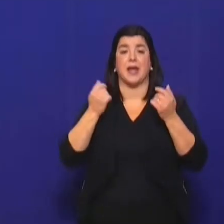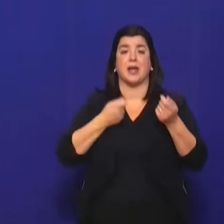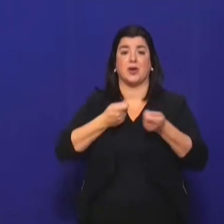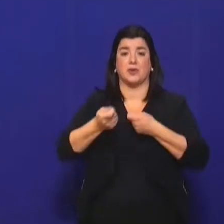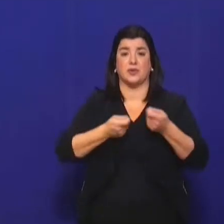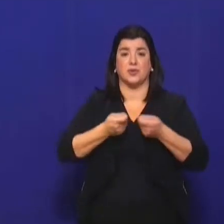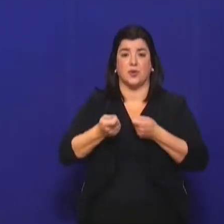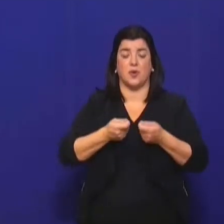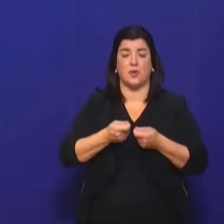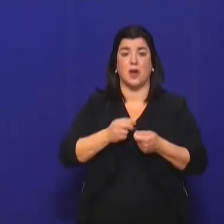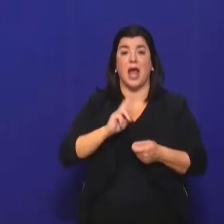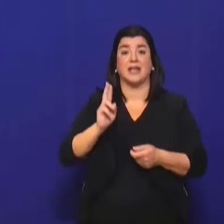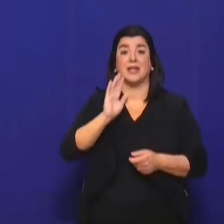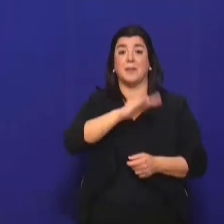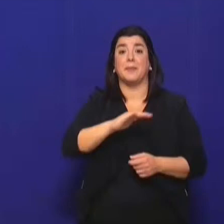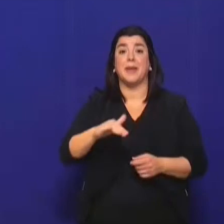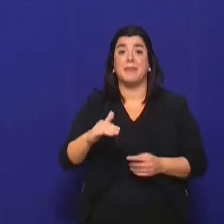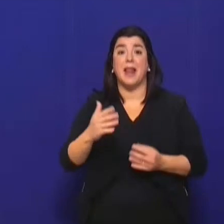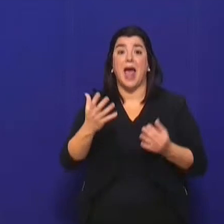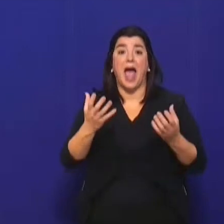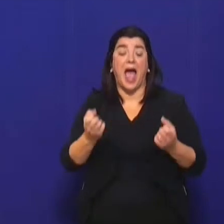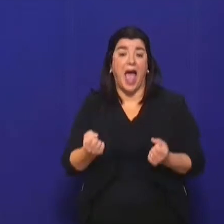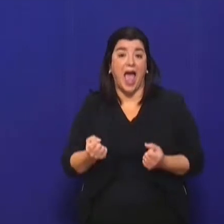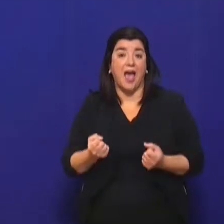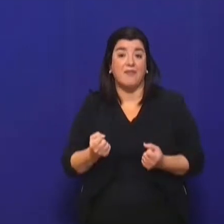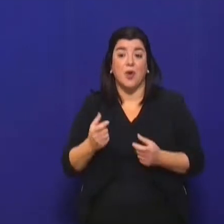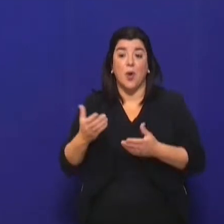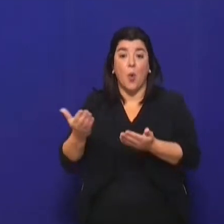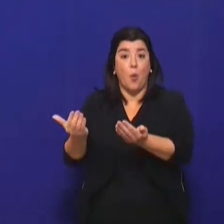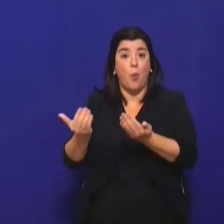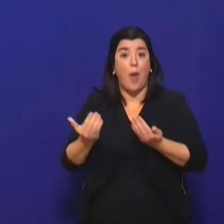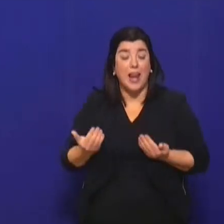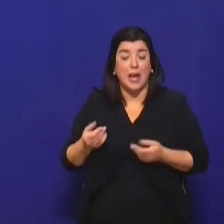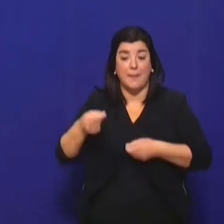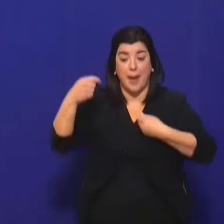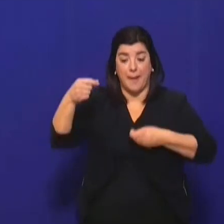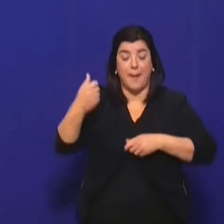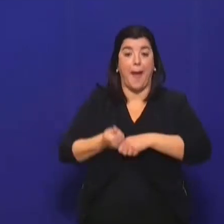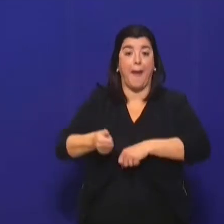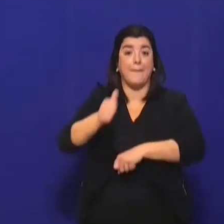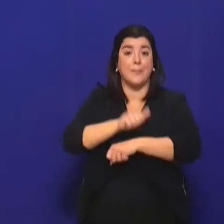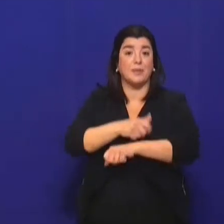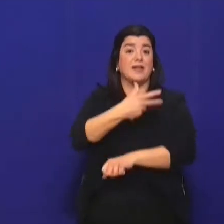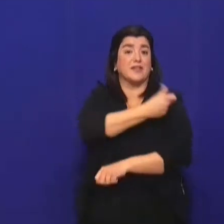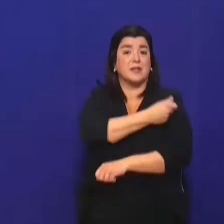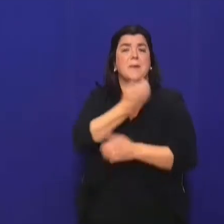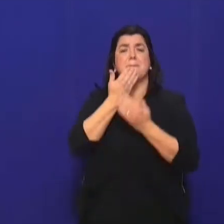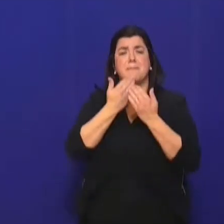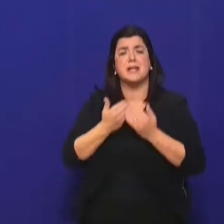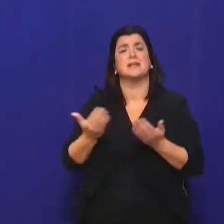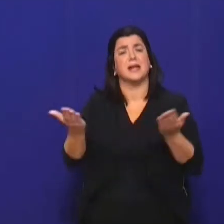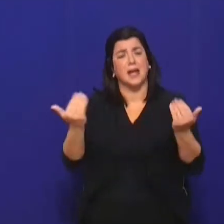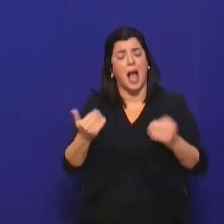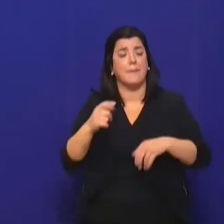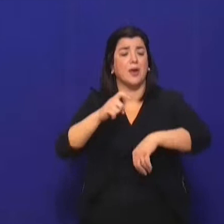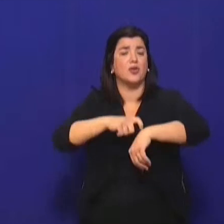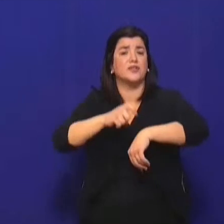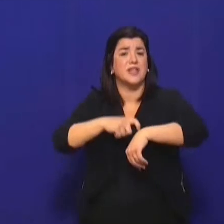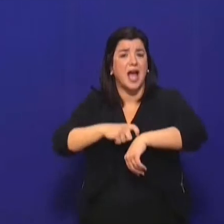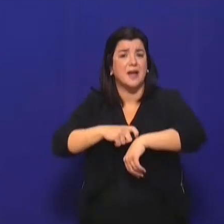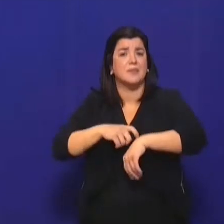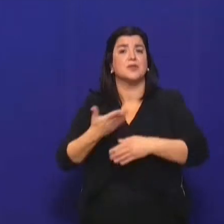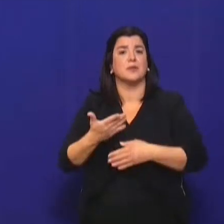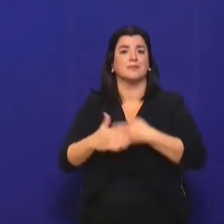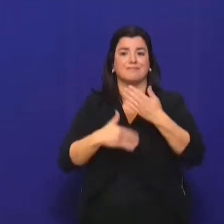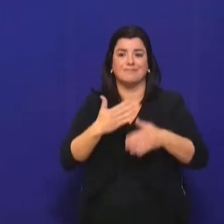for those people who have been invited to take the vaccination, come for your vaccination on time so that we